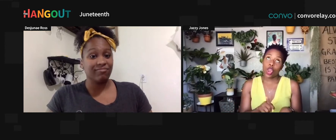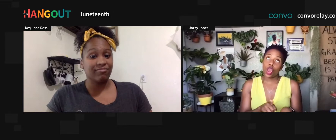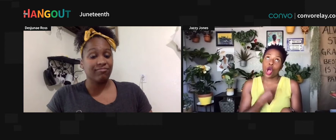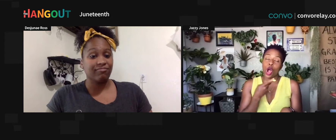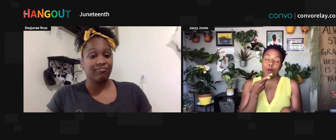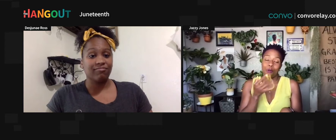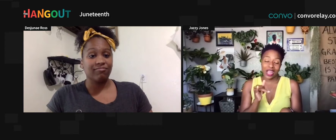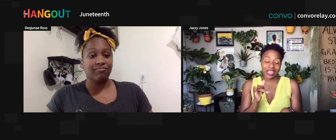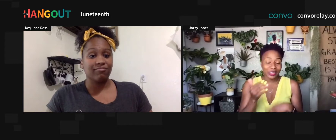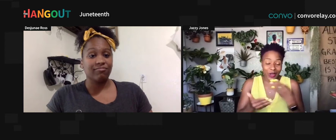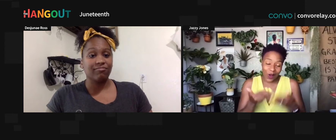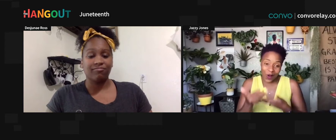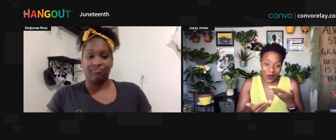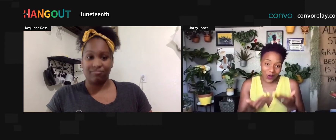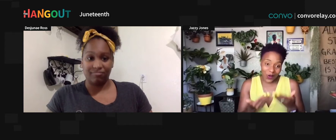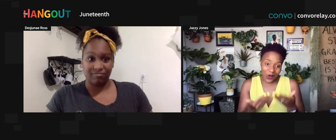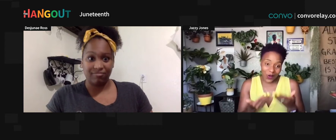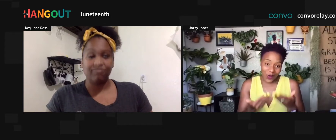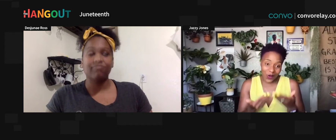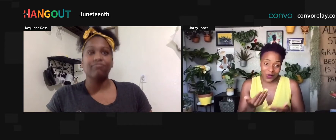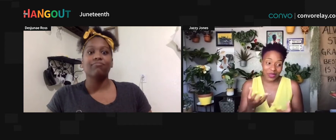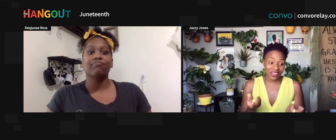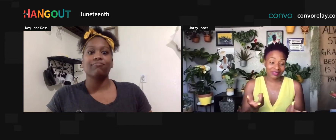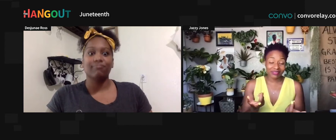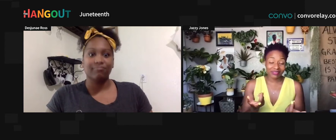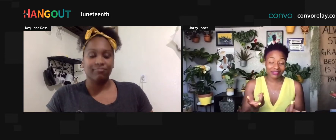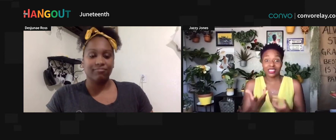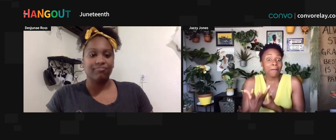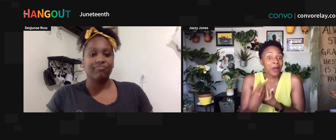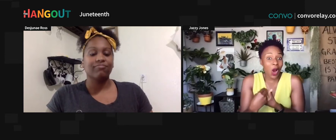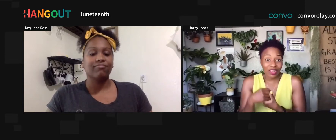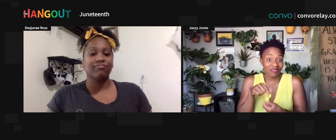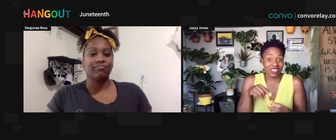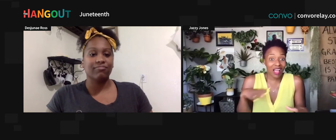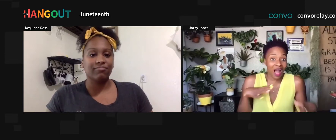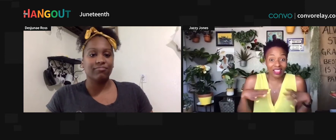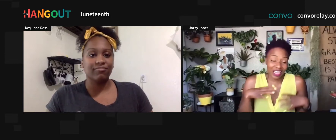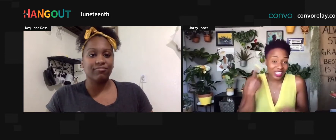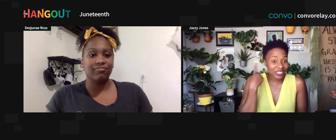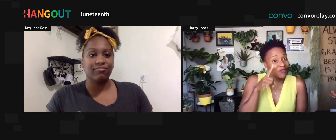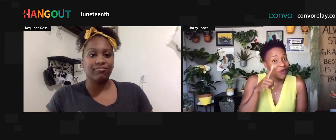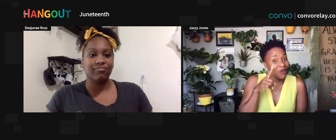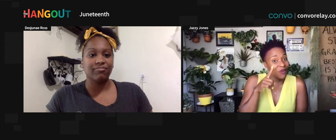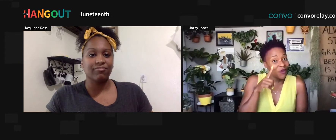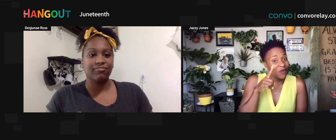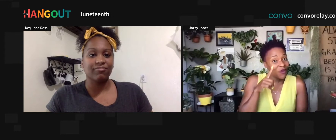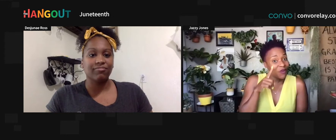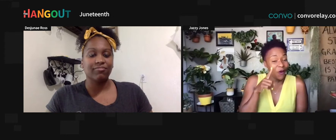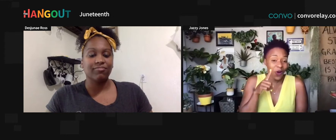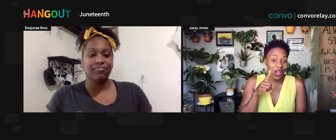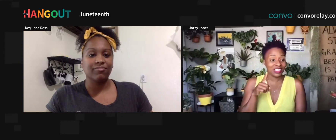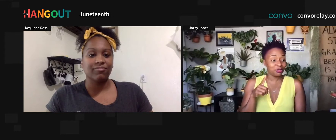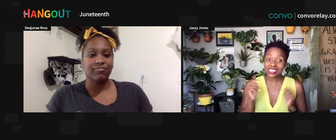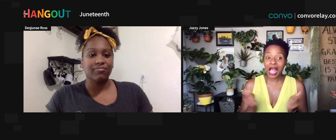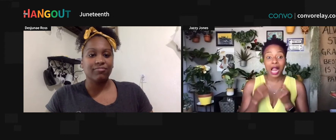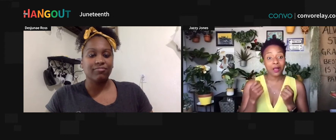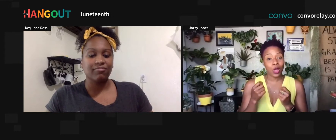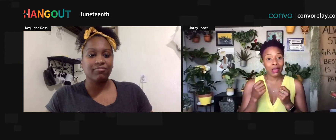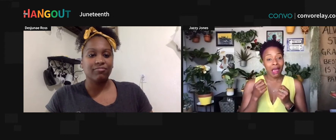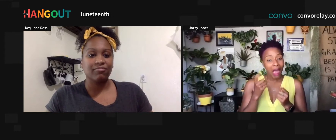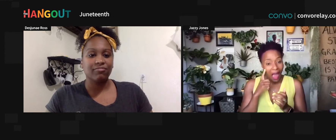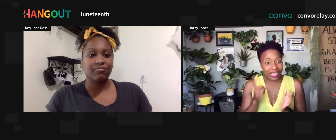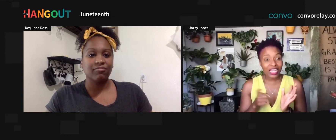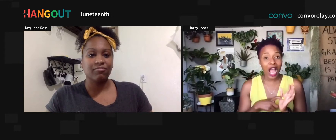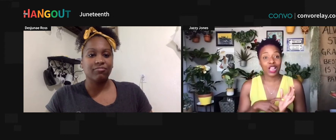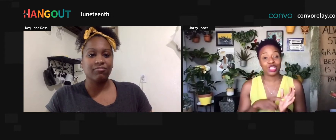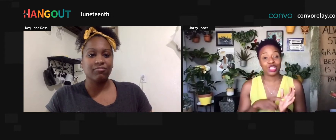and we still continue to contribute. Things are not ideal yet. We still have a long way to go. But incorporating this